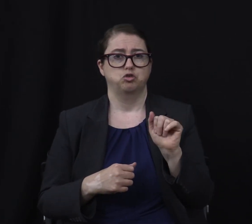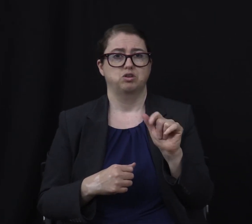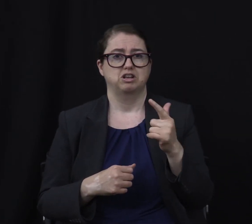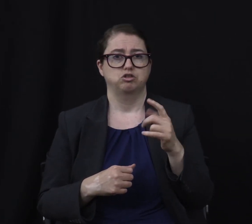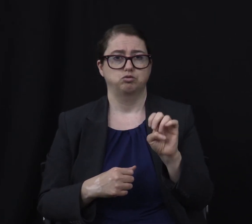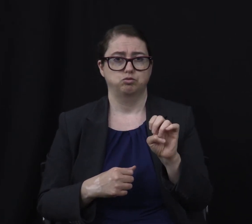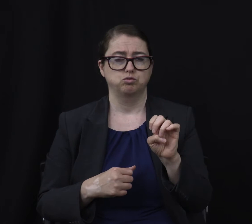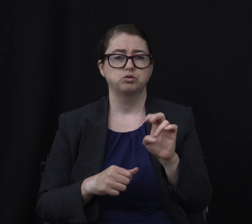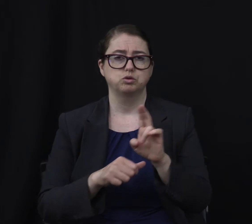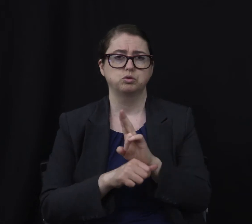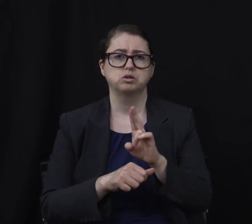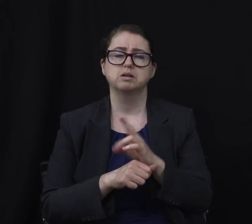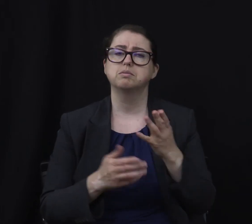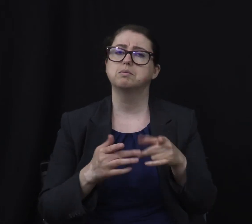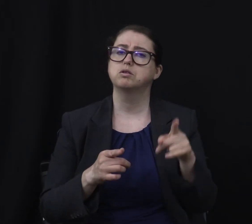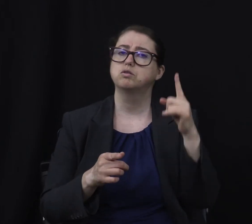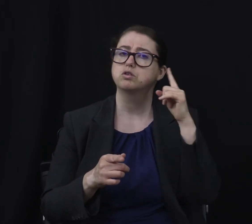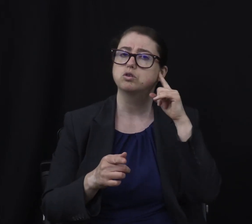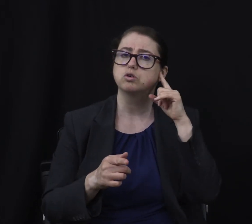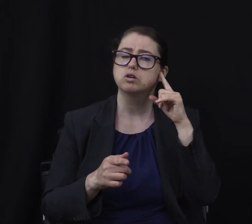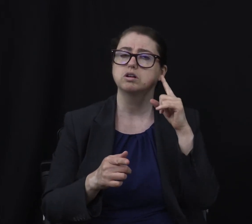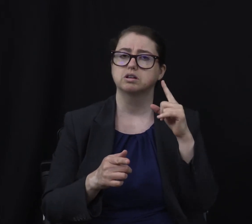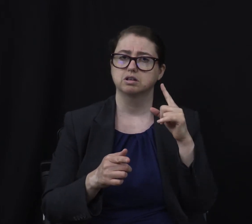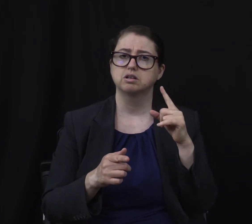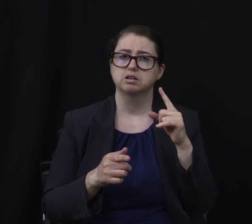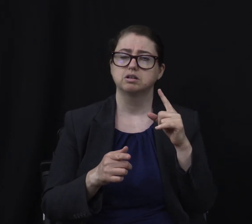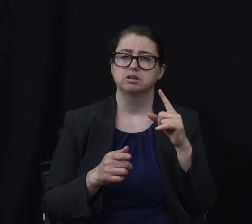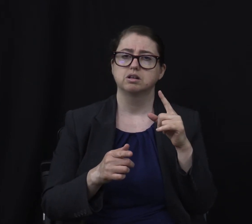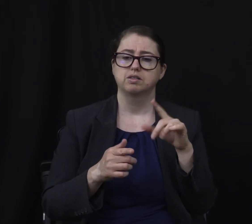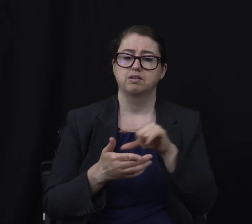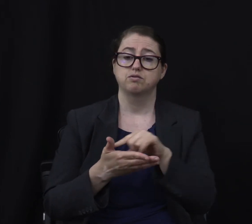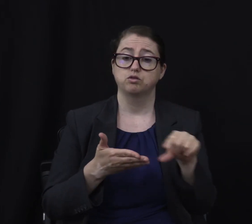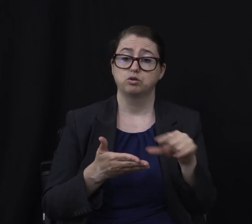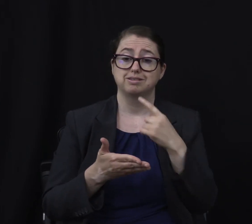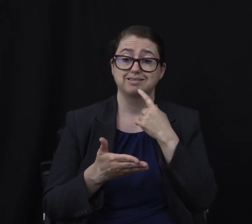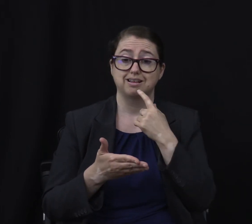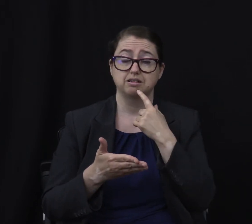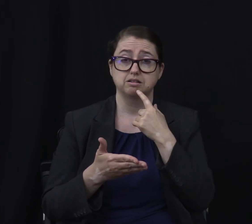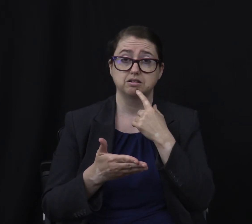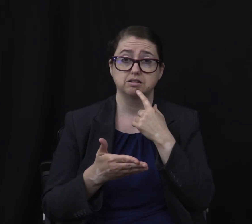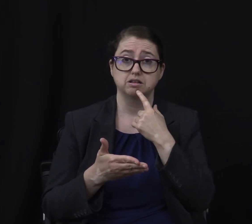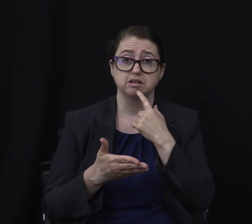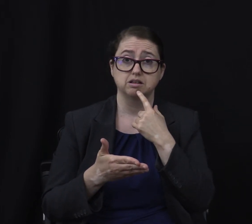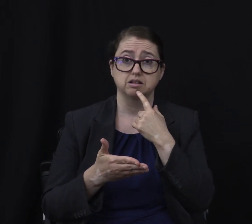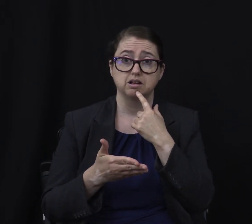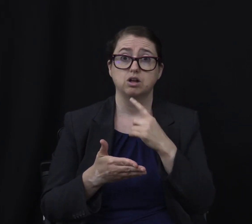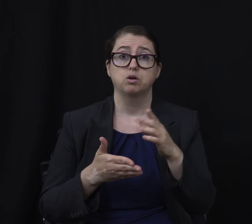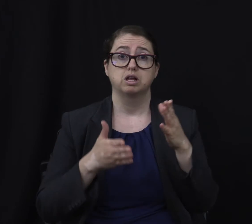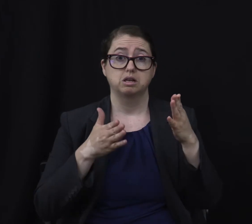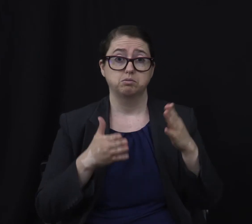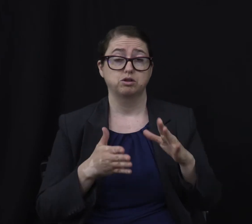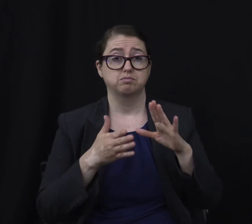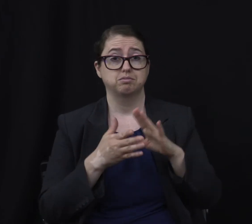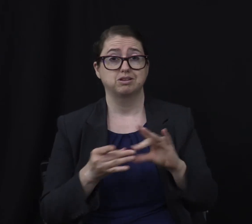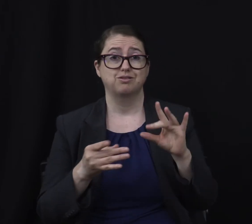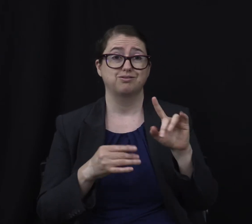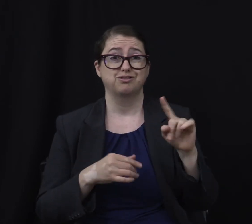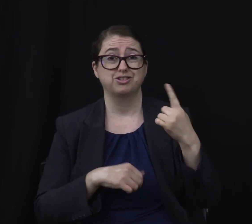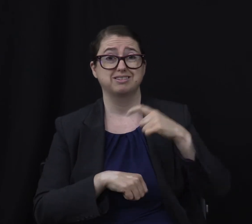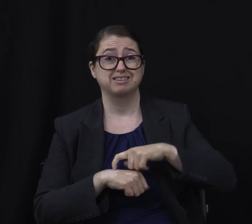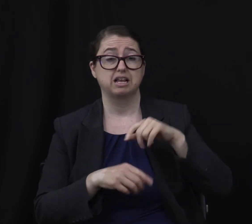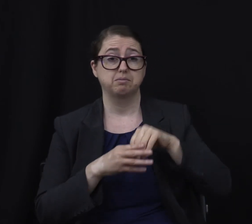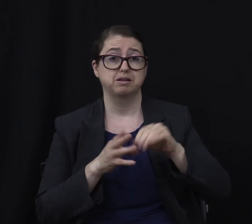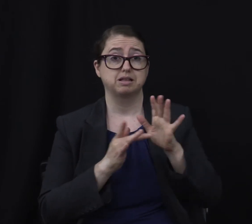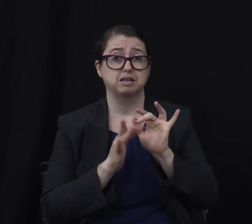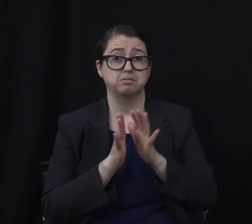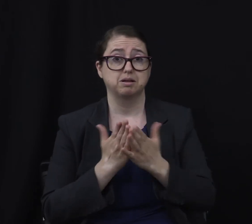may have heard of the law of first mentions, which simply states that when something is mentioned for the first time in the scriptures, it is